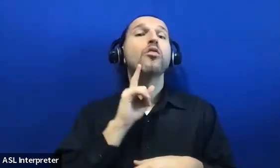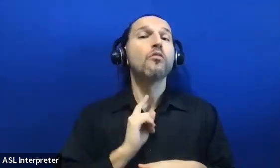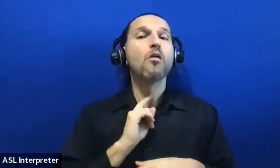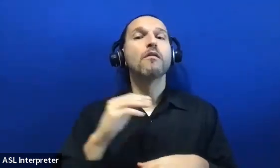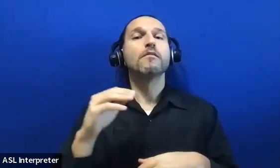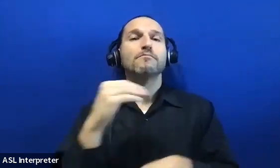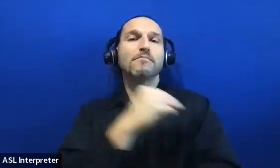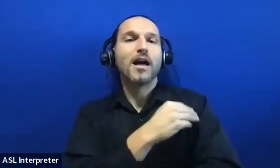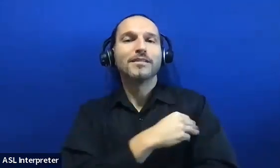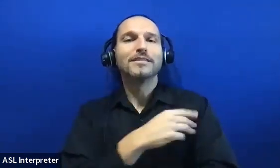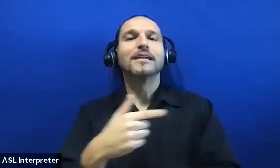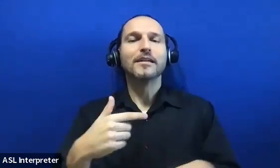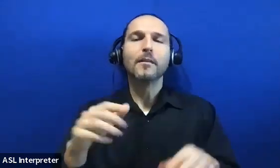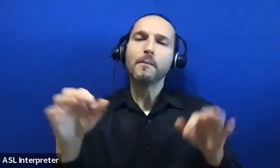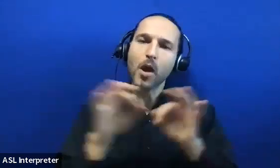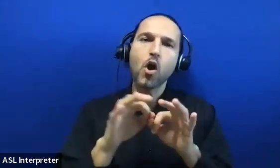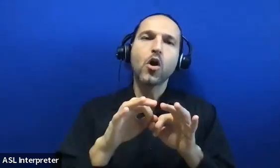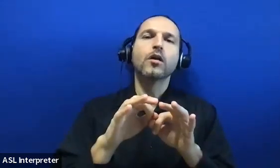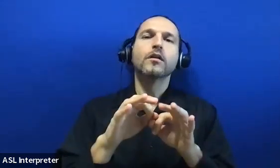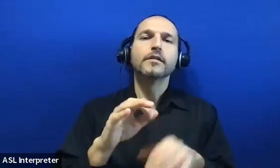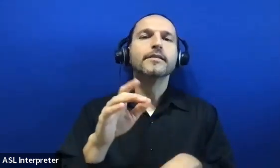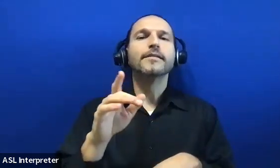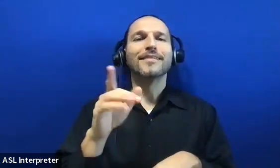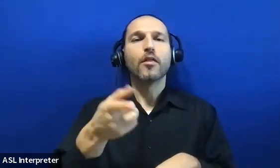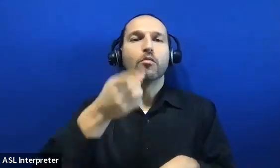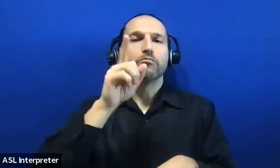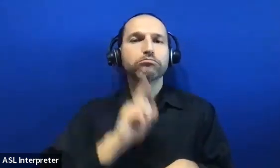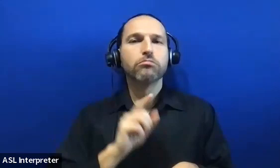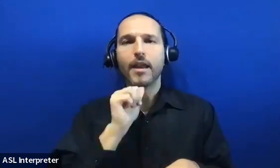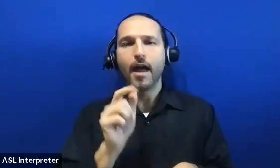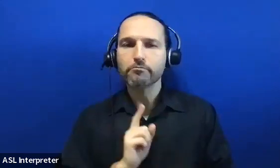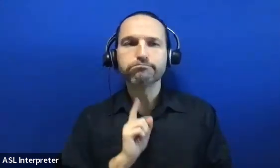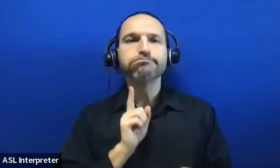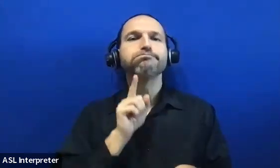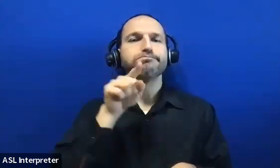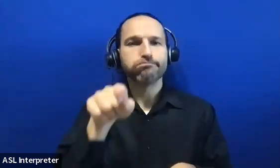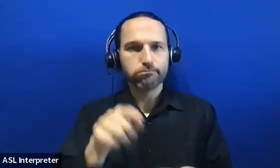way. We want the food to go down, not come back up.